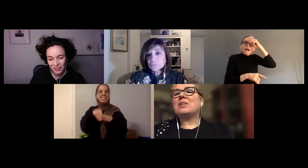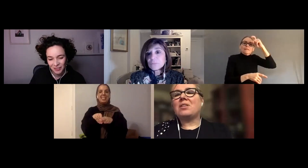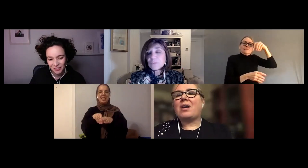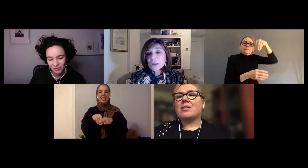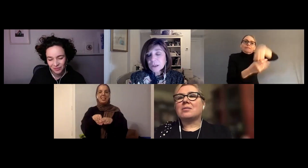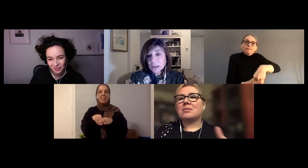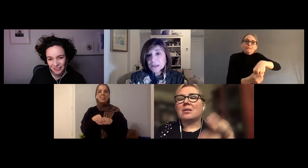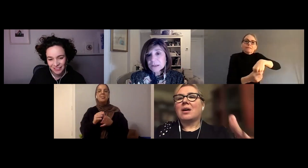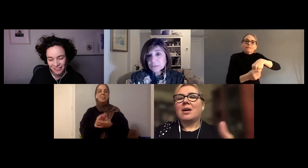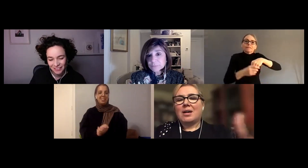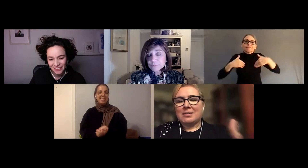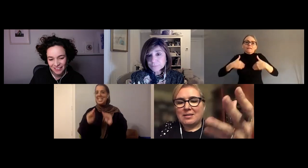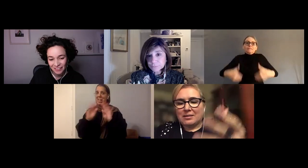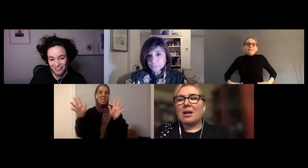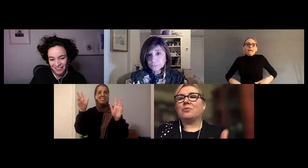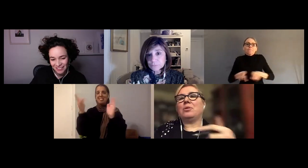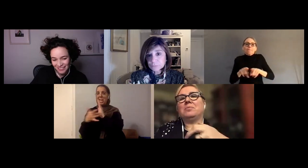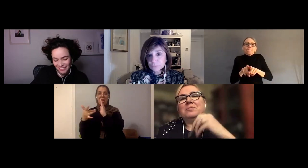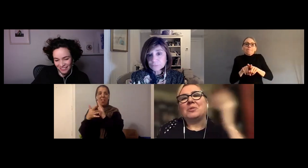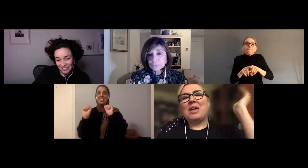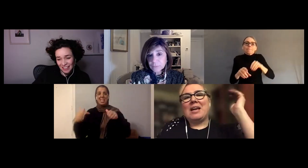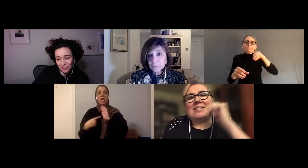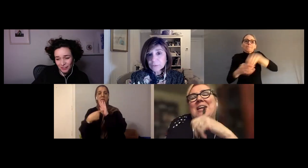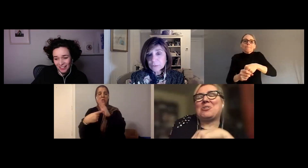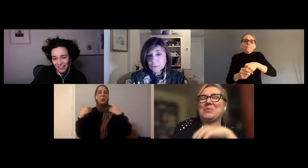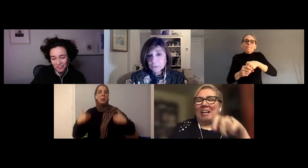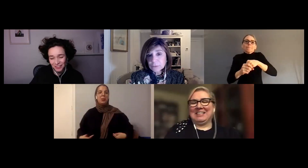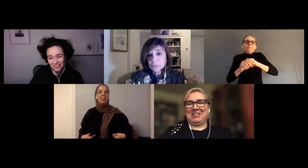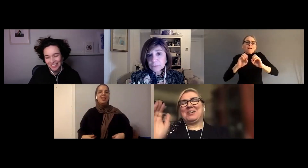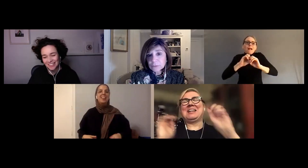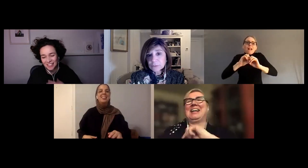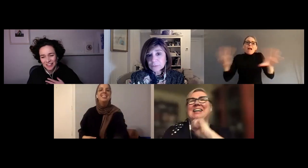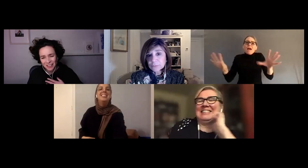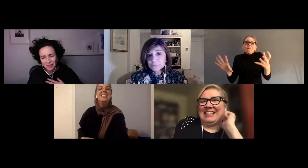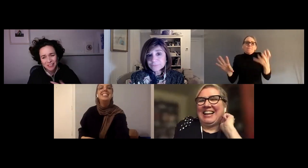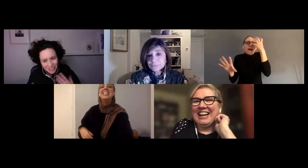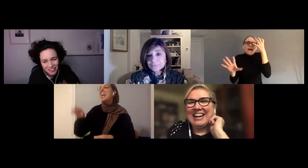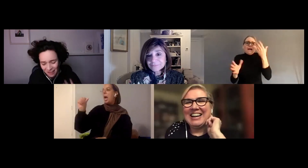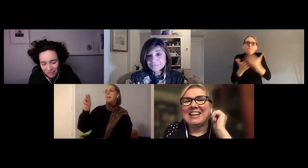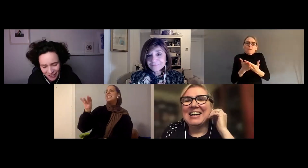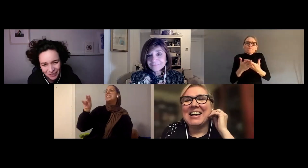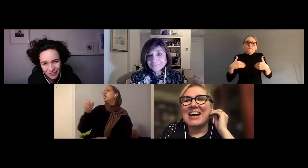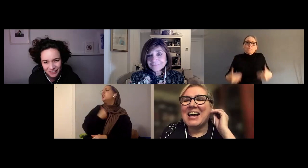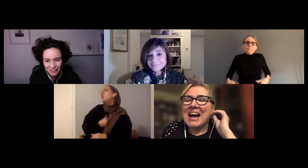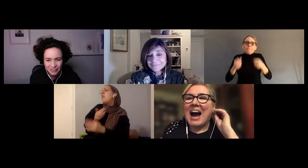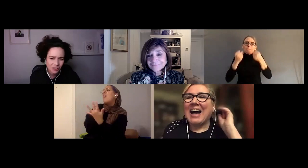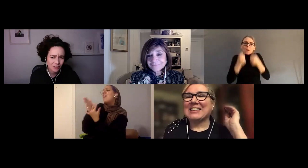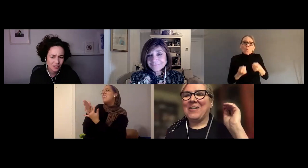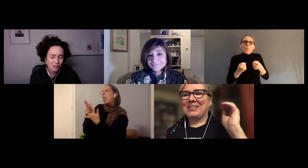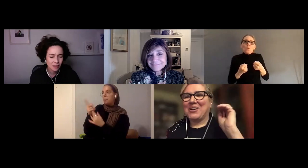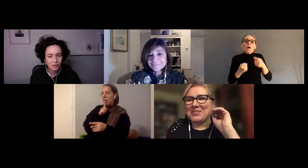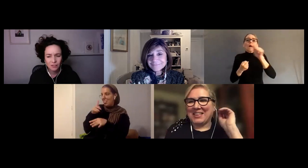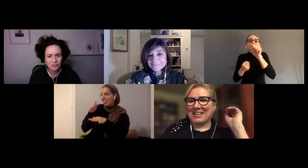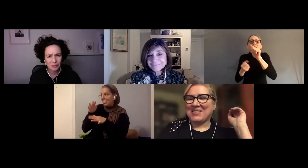or to anything else. It's still cut from. Thanks, Nadia. Sorry, I have to cut. It's very hard because it's such, I'm really into the conversation. I